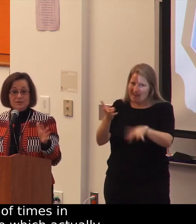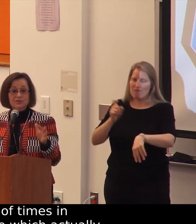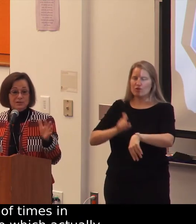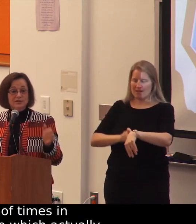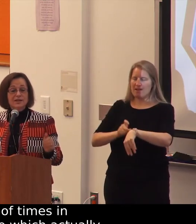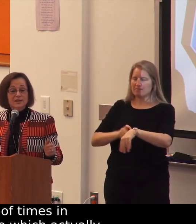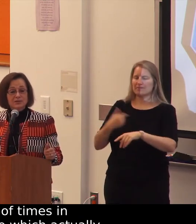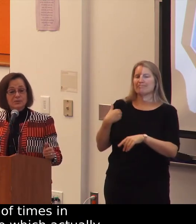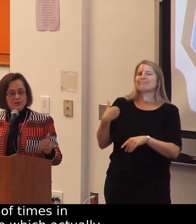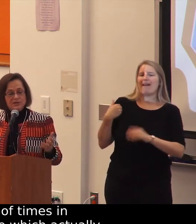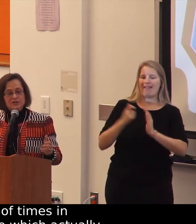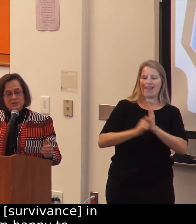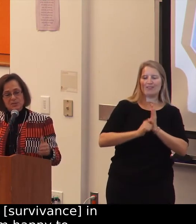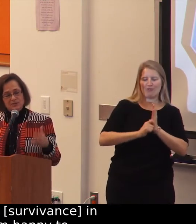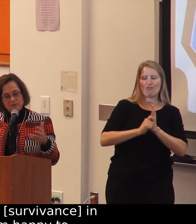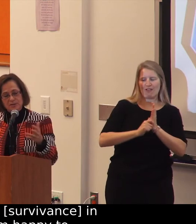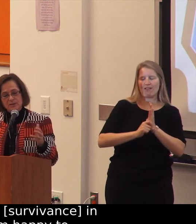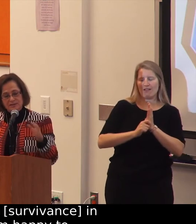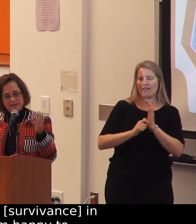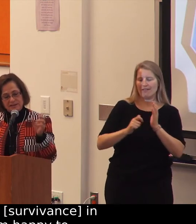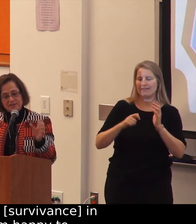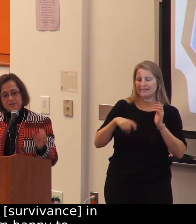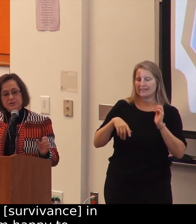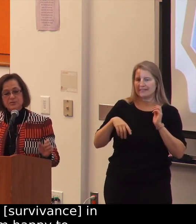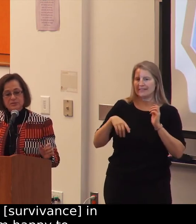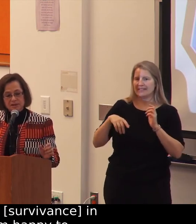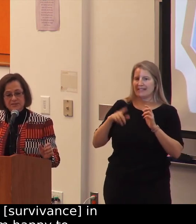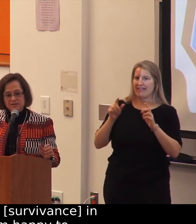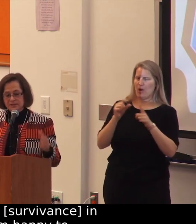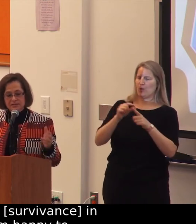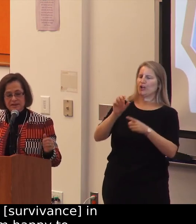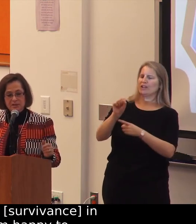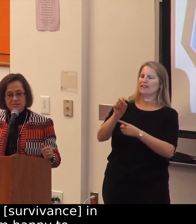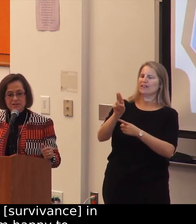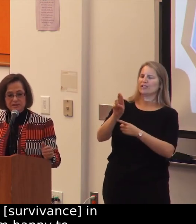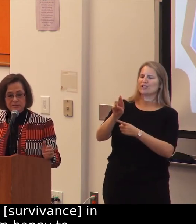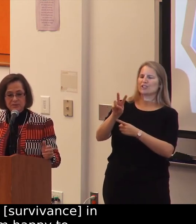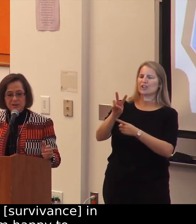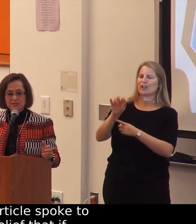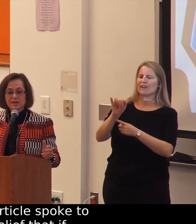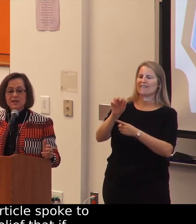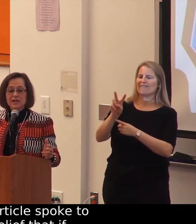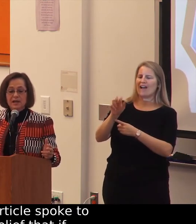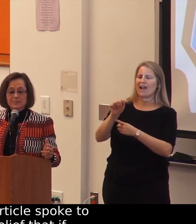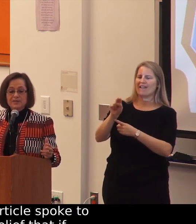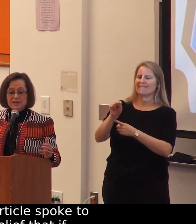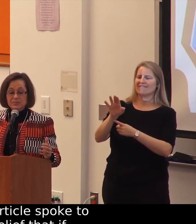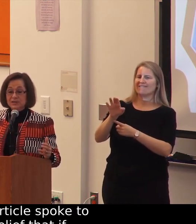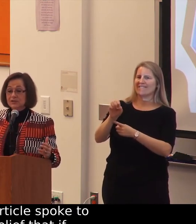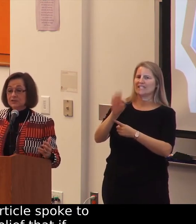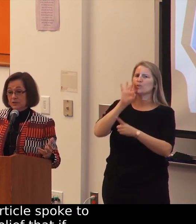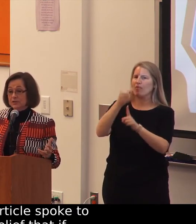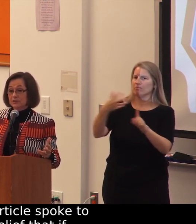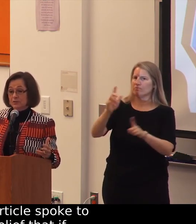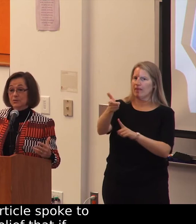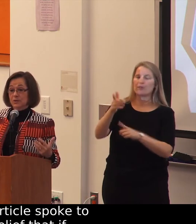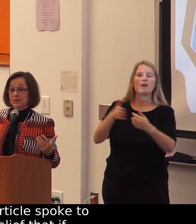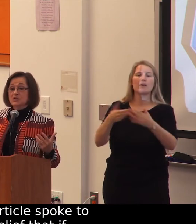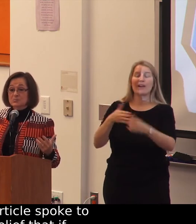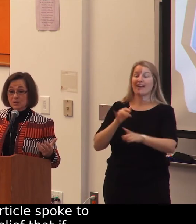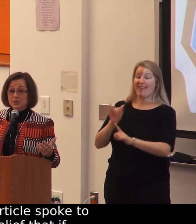last article on, which actually appeared, the one on that has that term survivance in it that I'm happy to tell you about. That particular